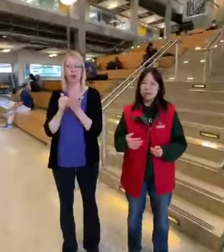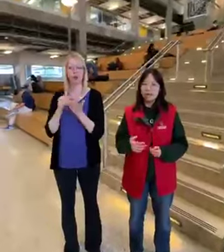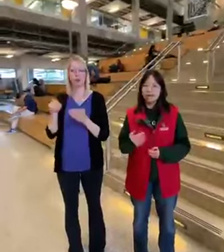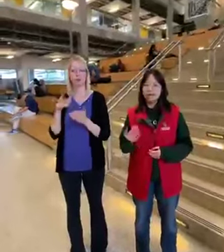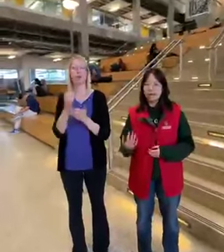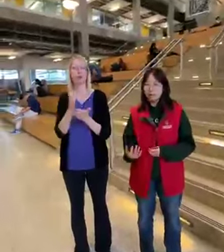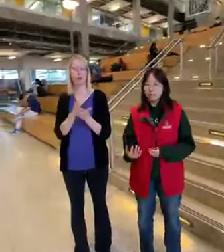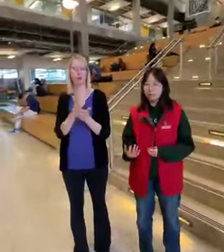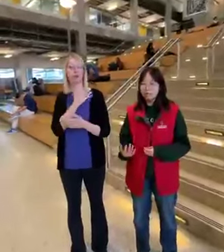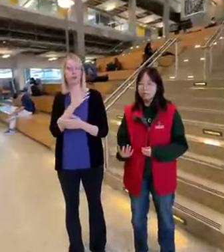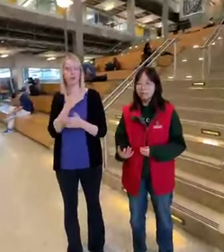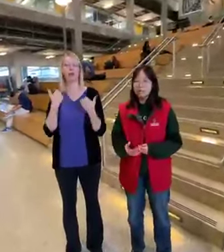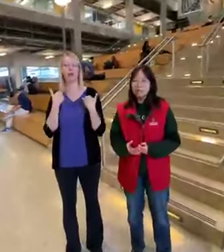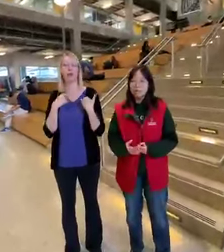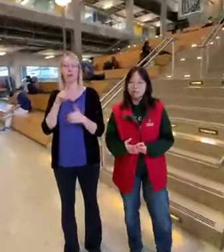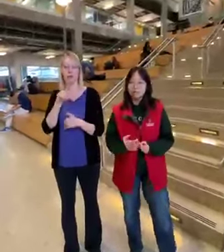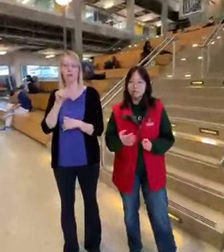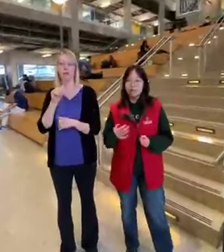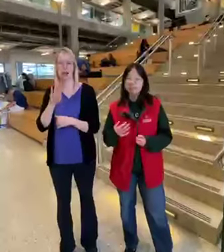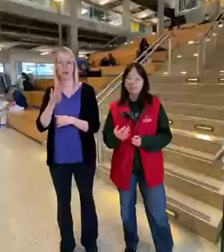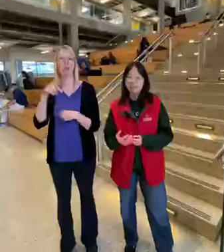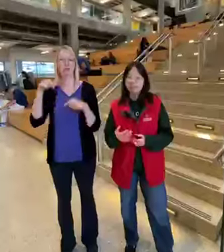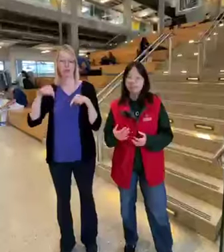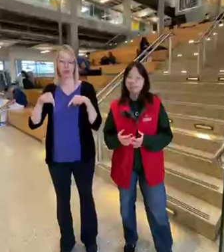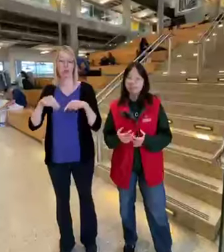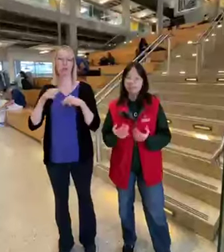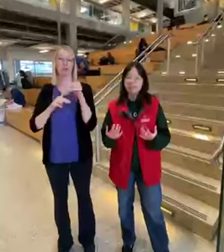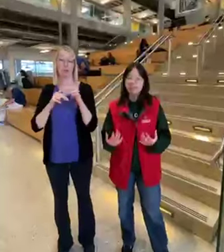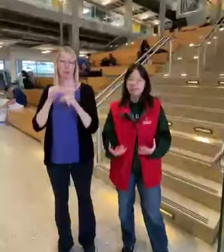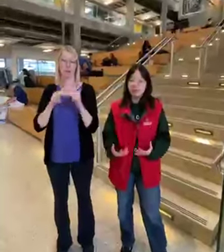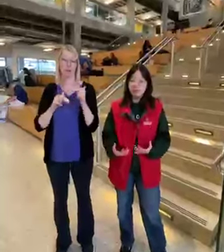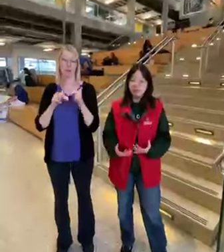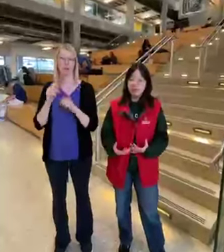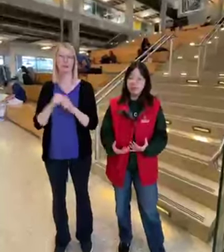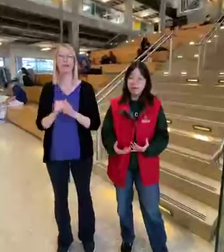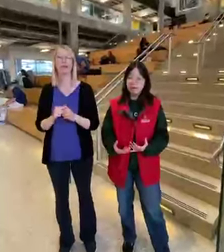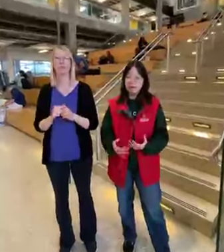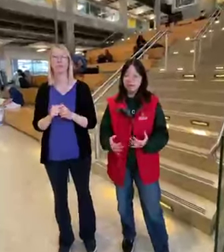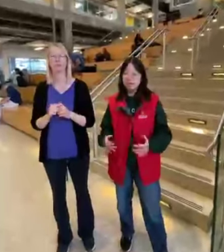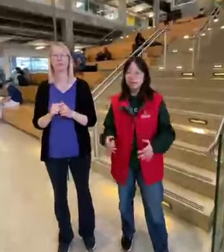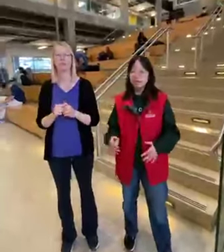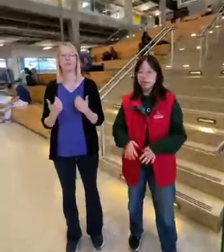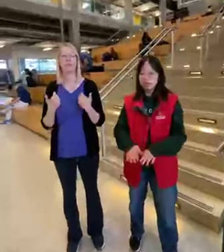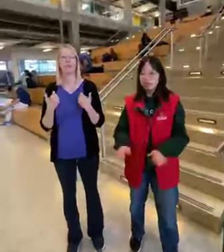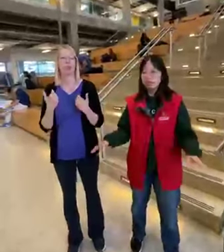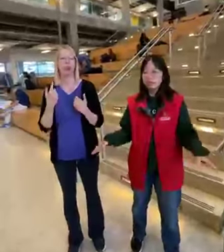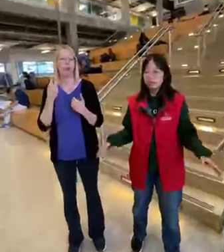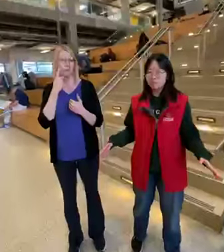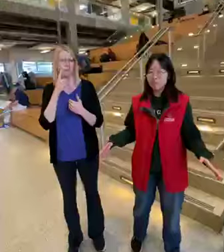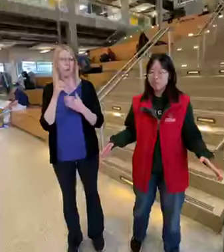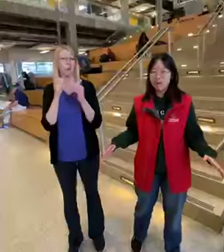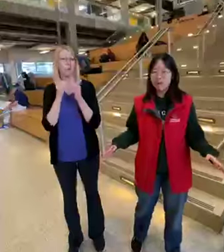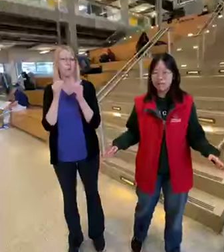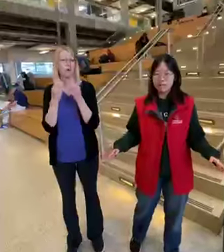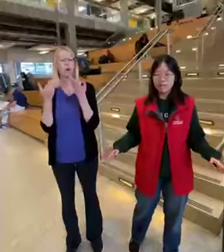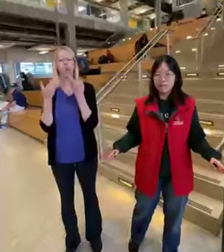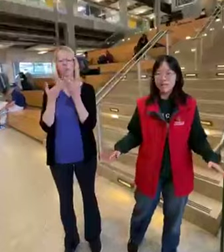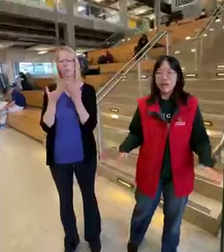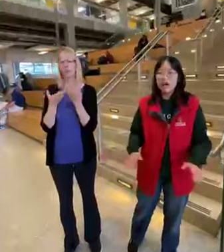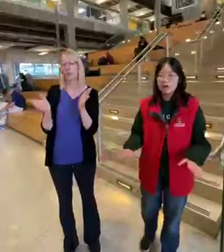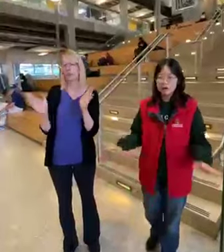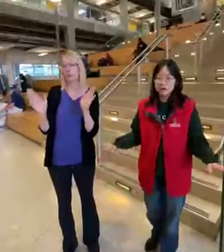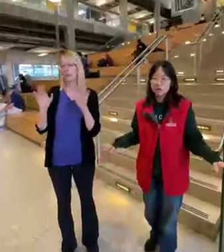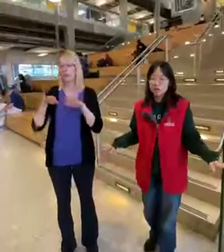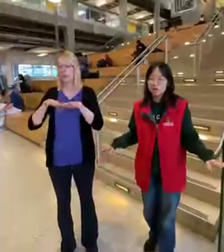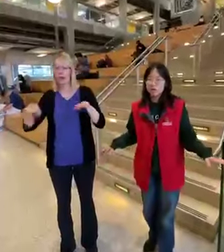will tend to have the lab components in. So essentially, as I mentioned, EEL is a space that is full of a lot of labs. So to give like a general floor plan of how EEL is set